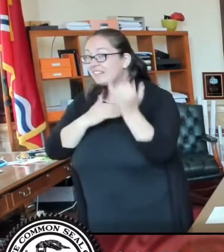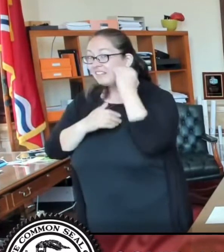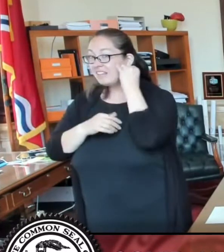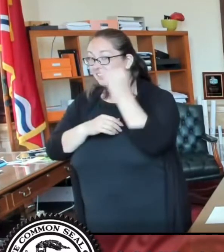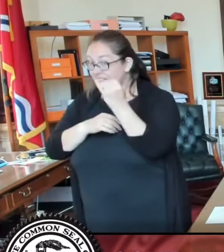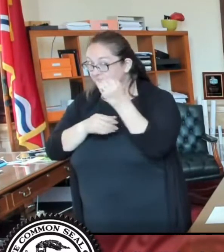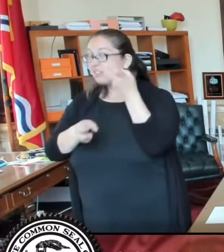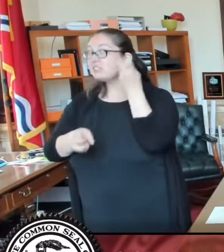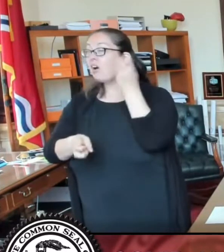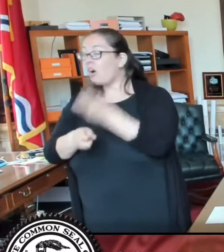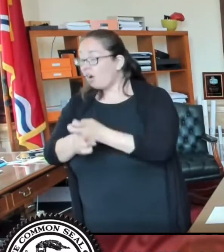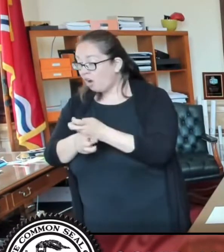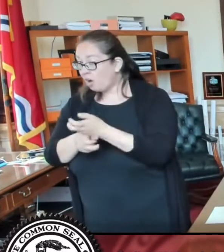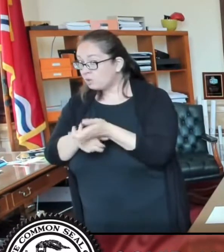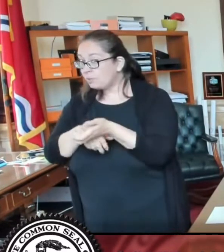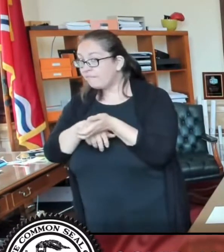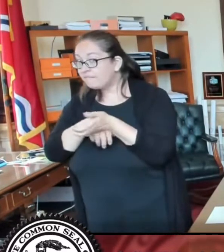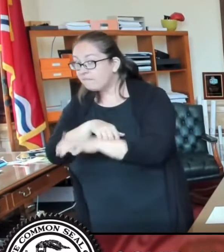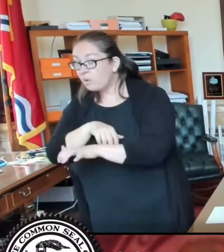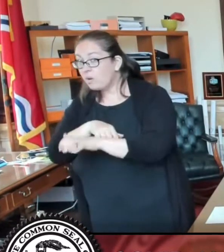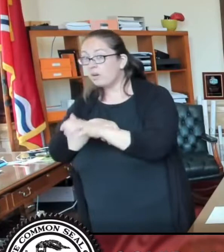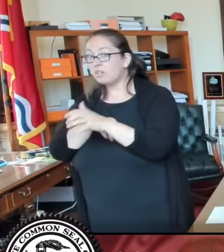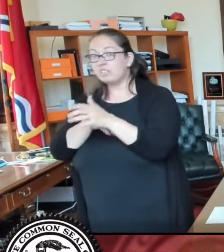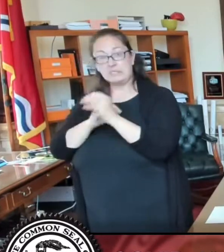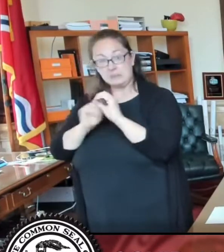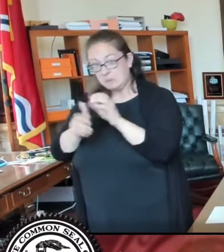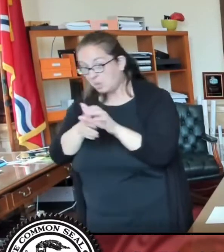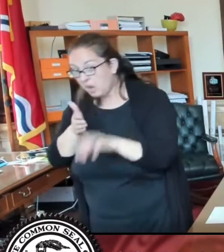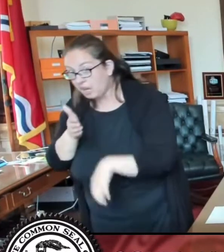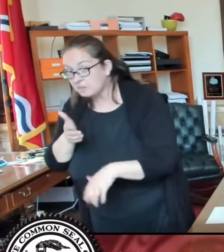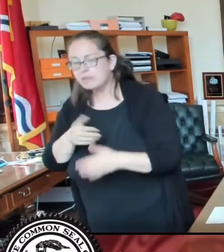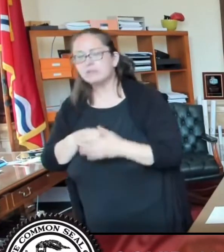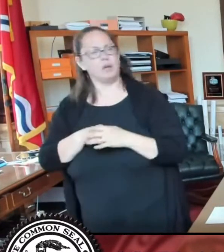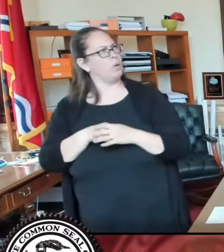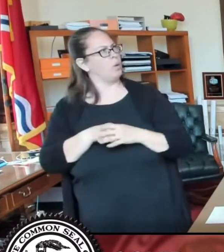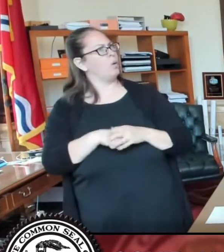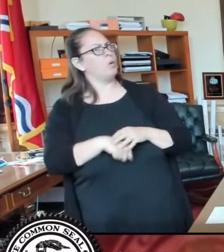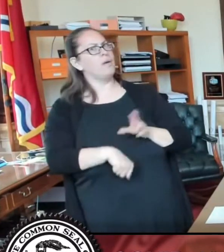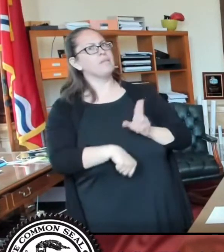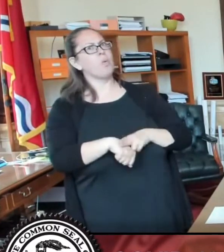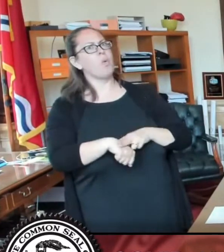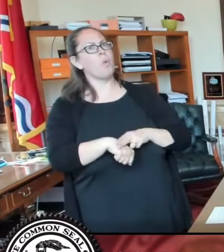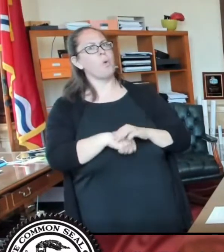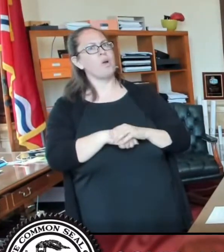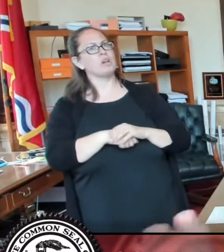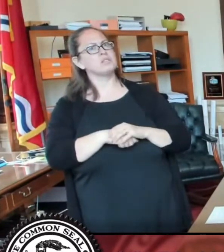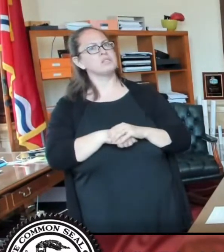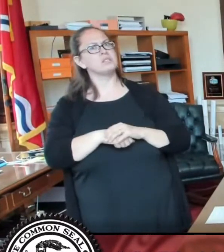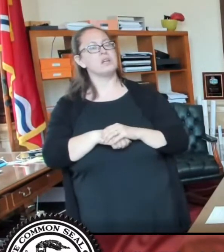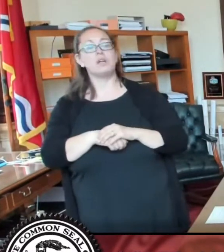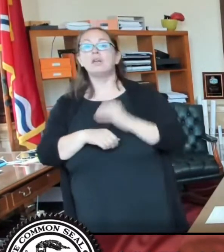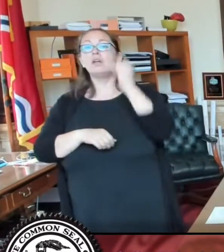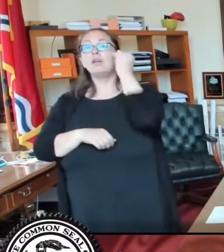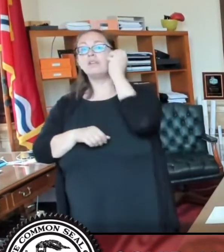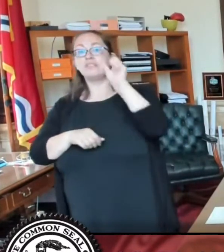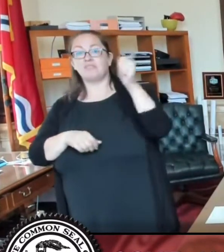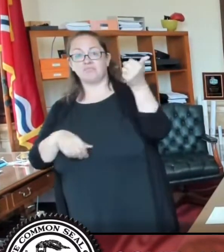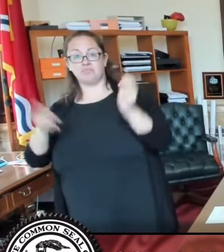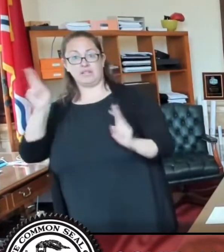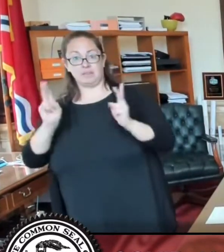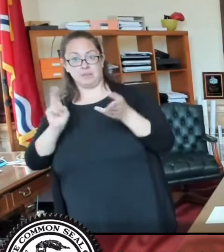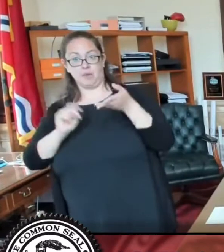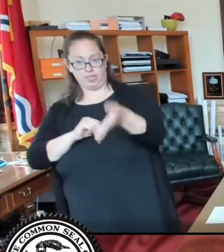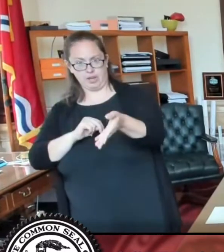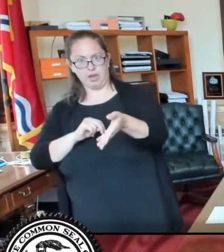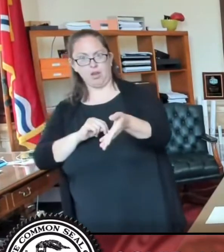with sometimes not a lot of consequences? Of course, yes. Because if there are 10 people and